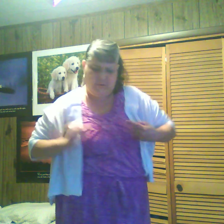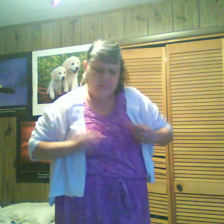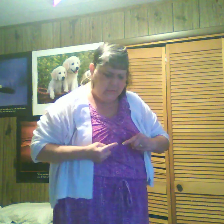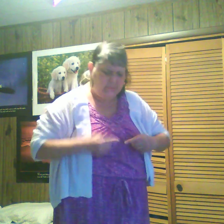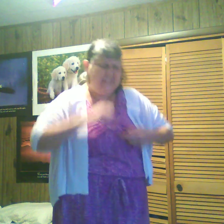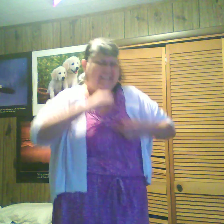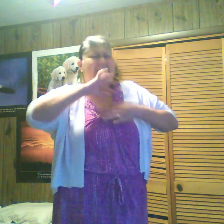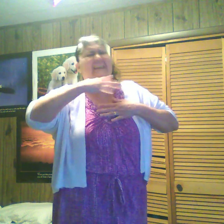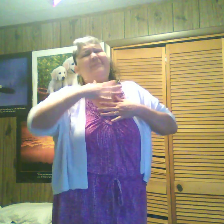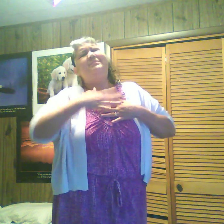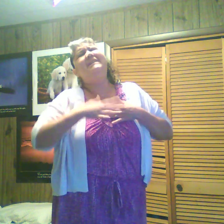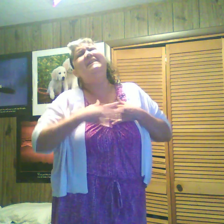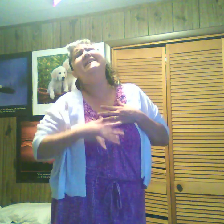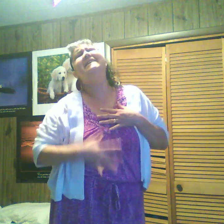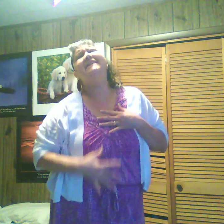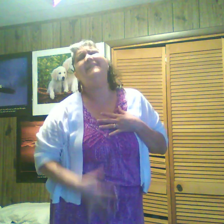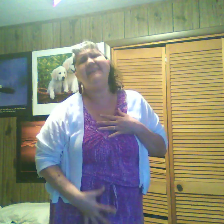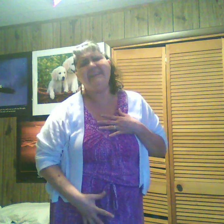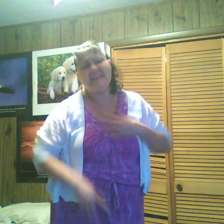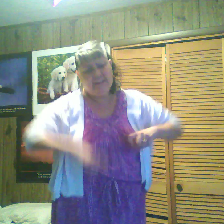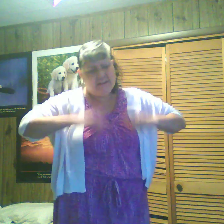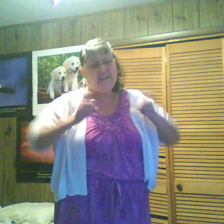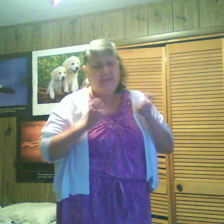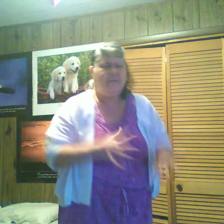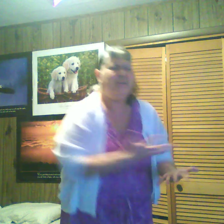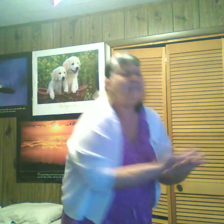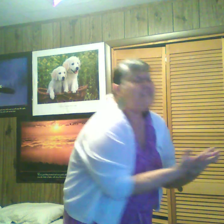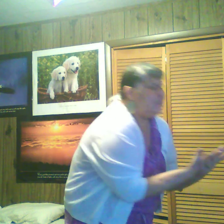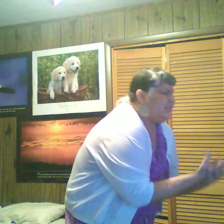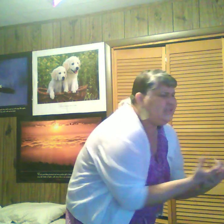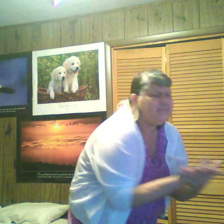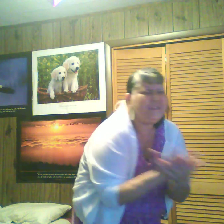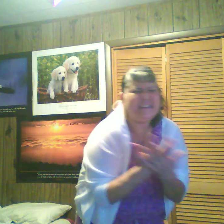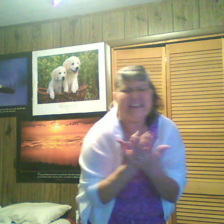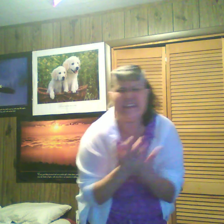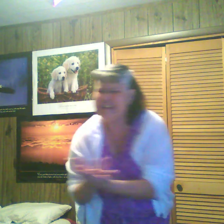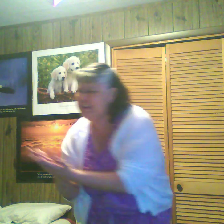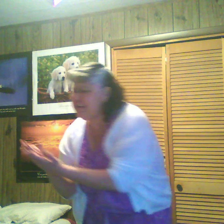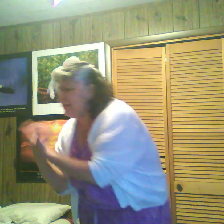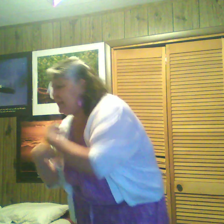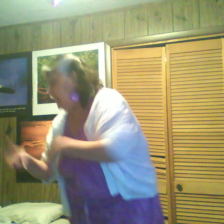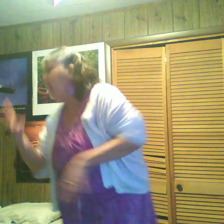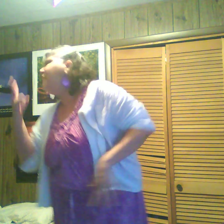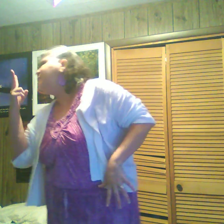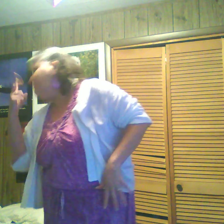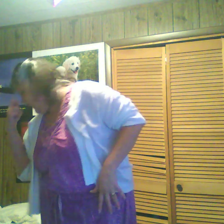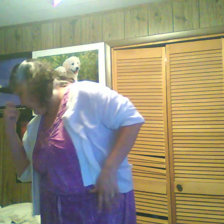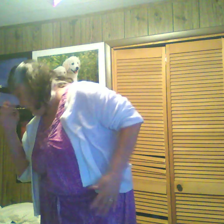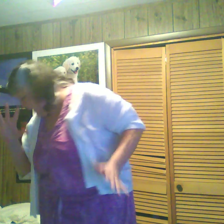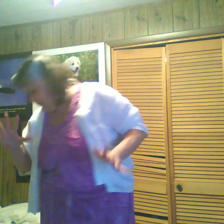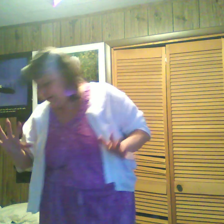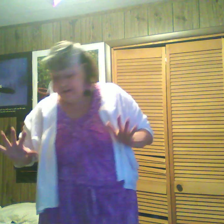For Him pleading, for sinners pleading, I cannot